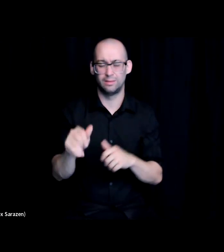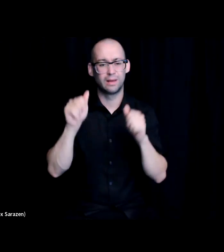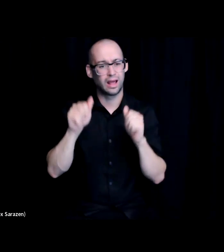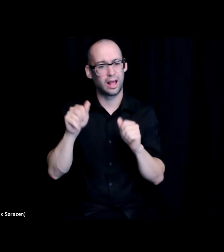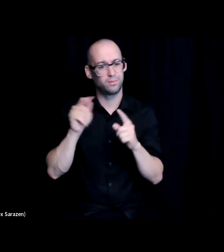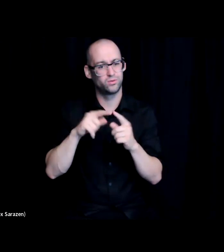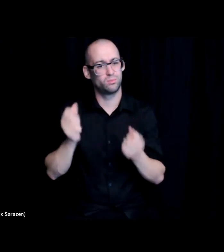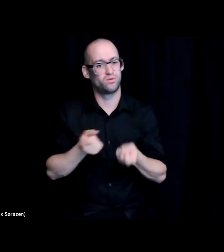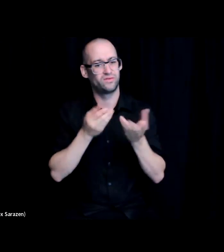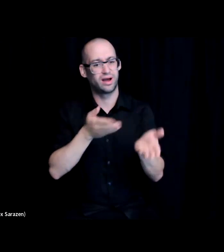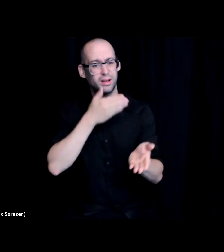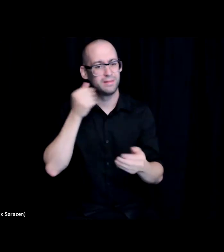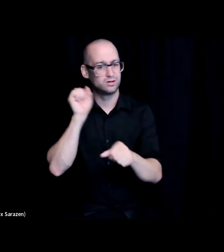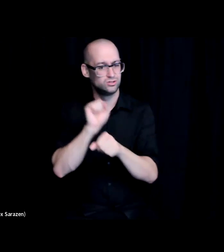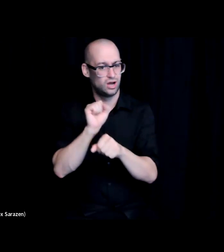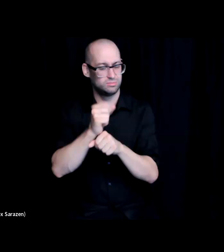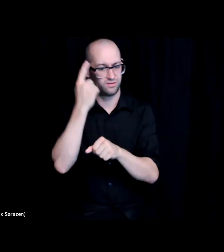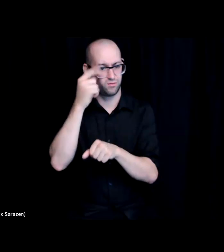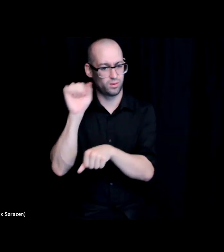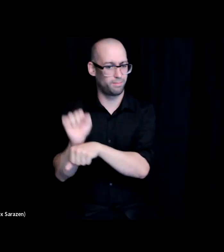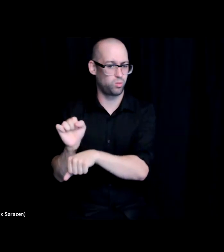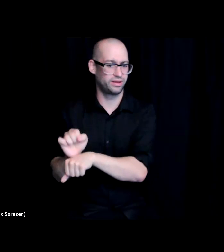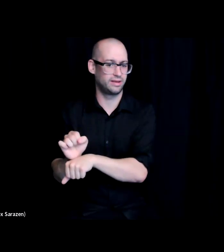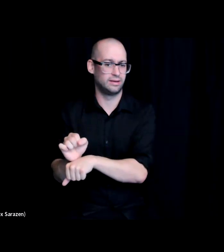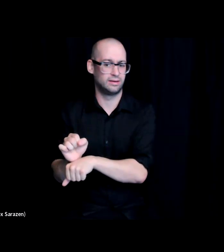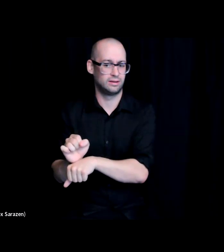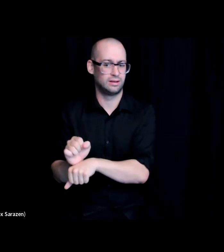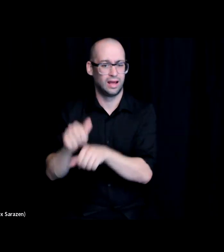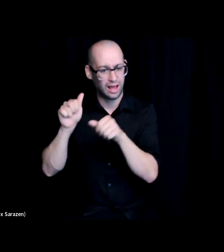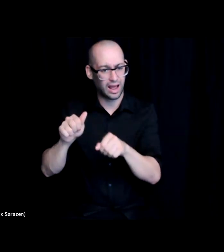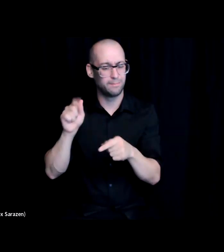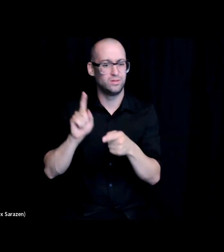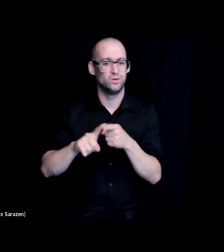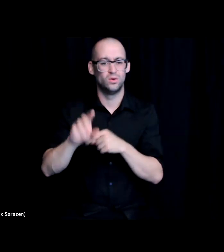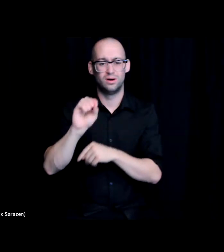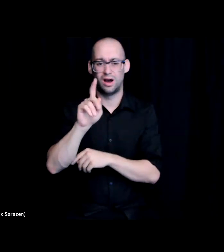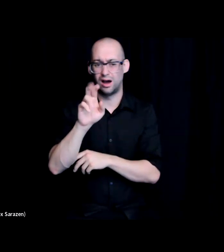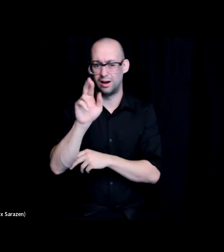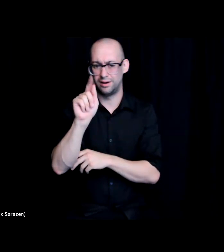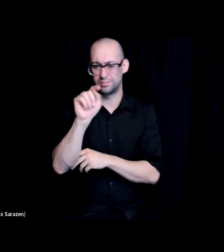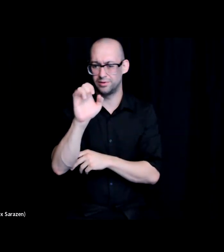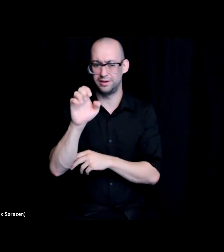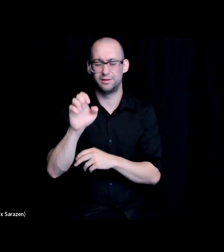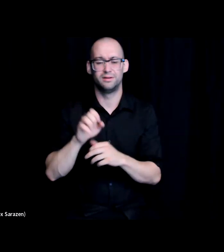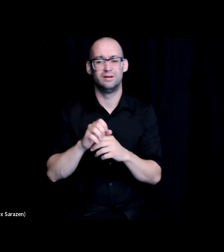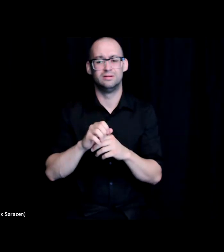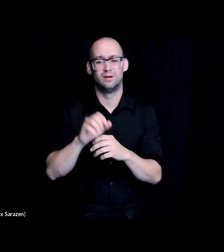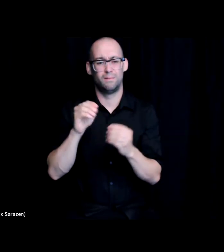provide much better jobs for our employees in being able to operate a more automated